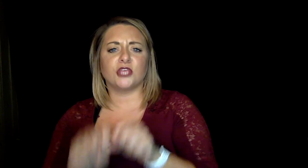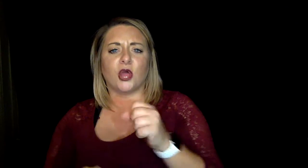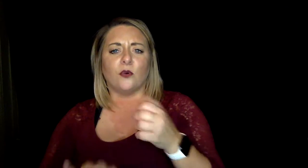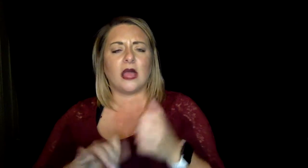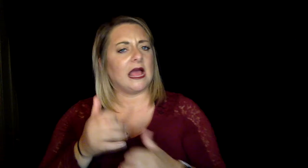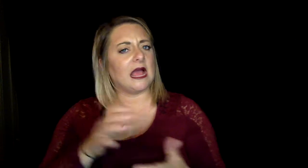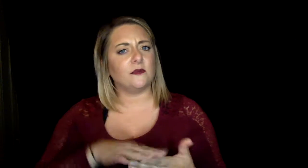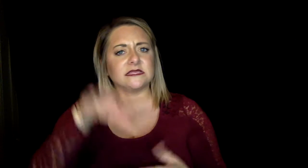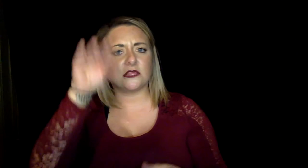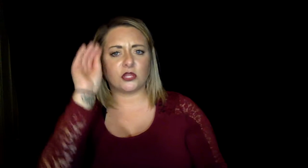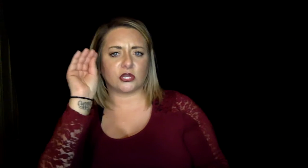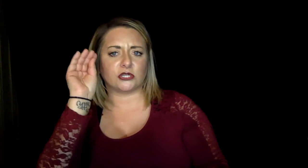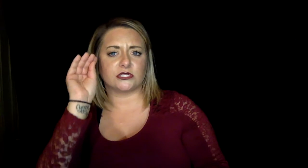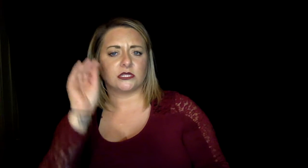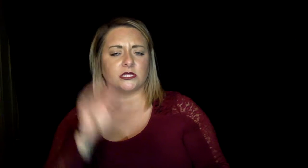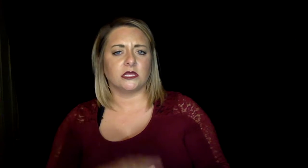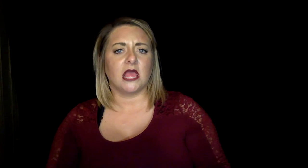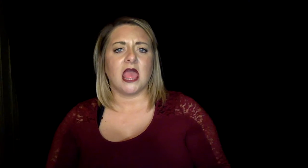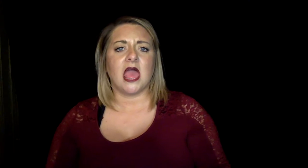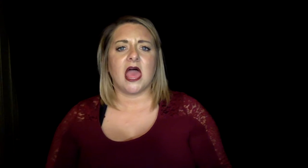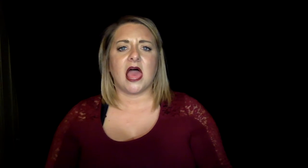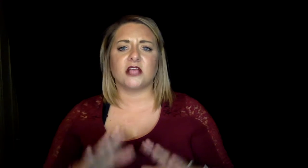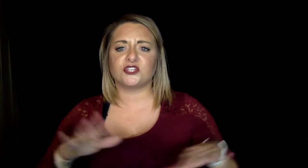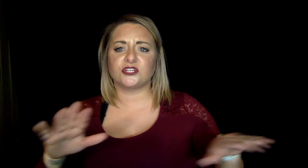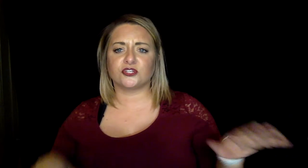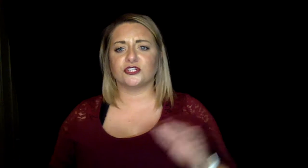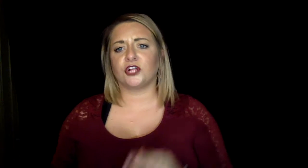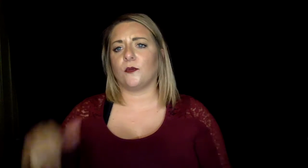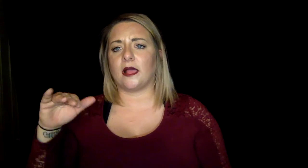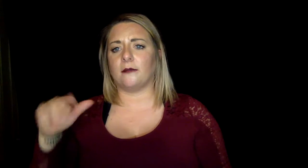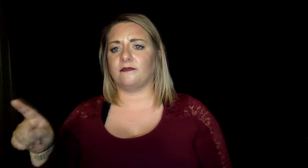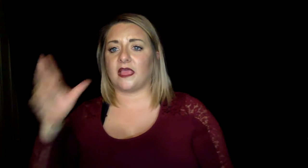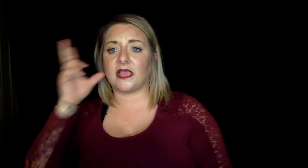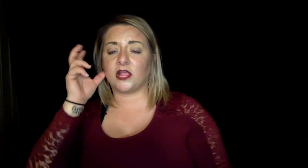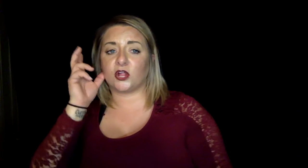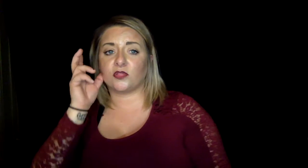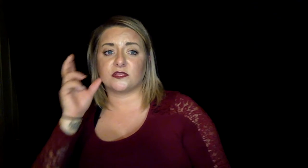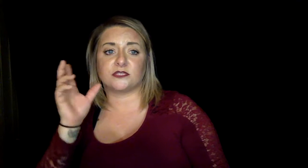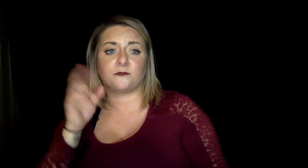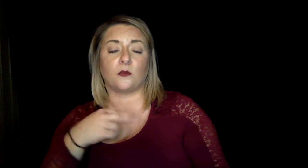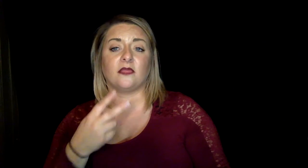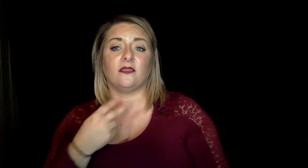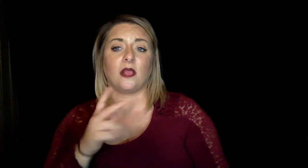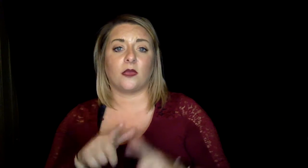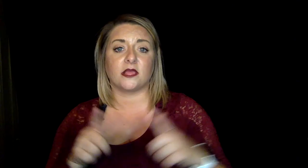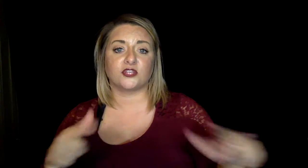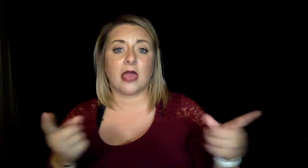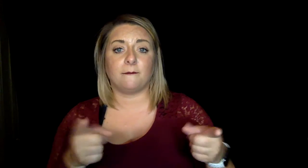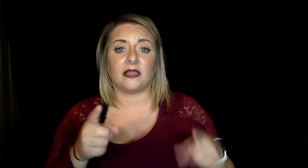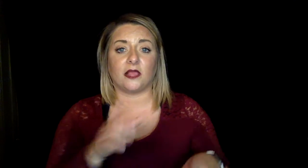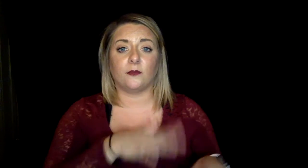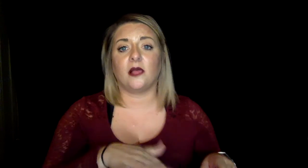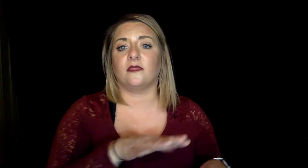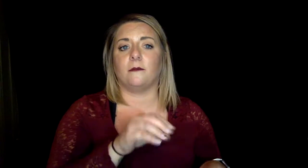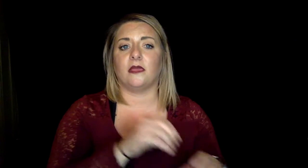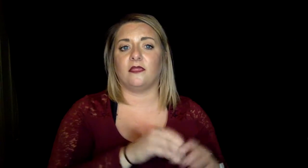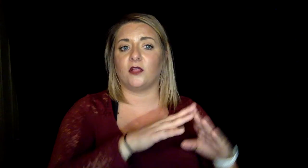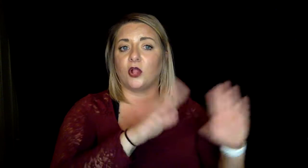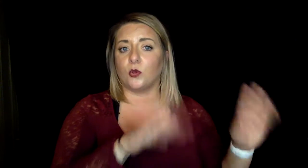So, how is it learned? As children grow up, they hear the spoken language happening around them in their